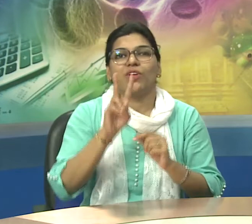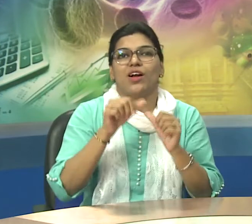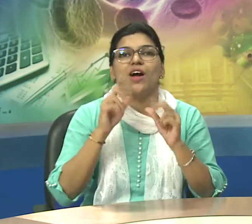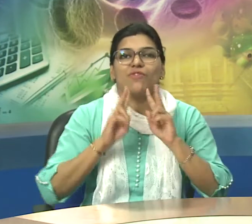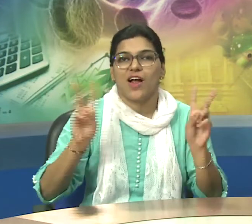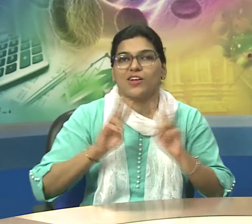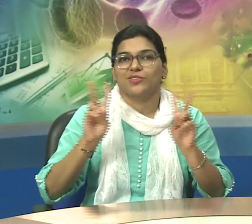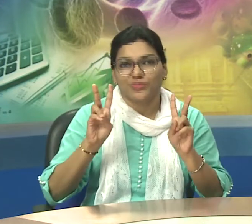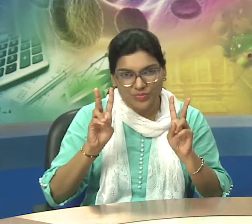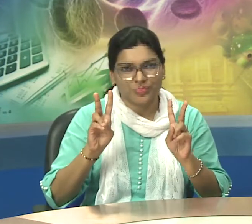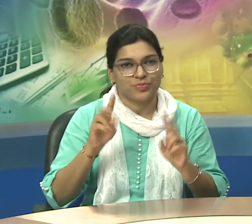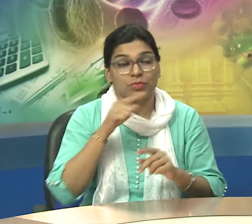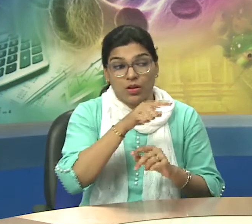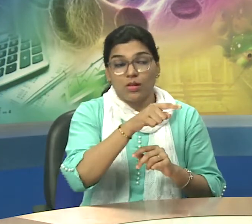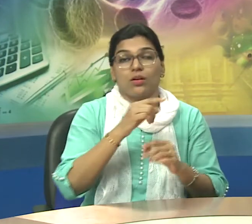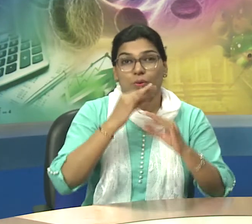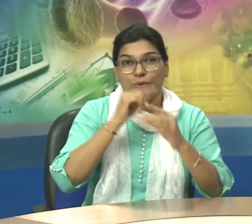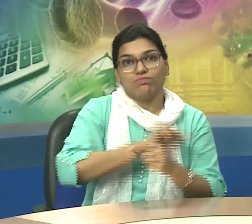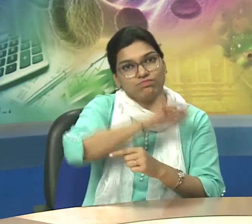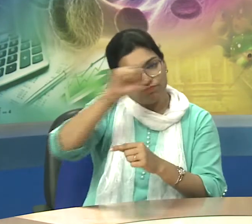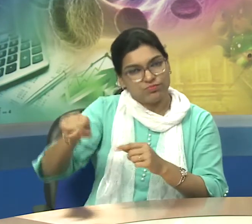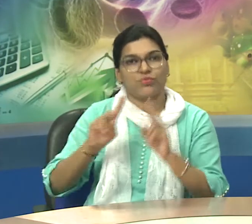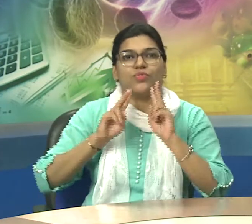earlier known as Banaras,